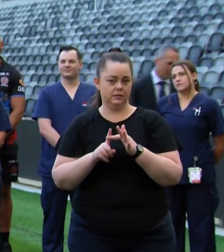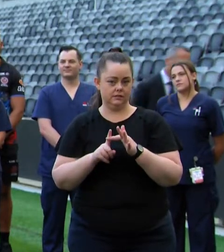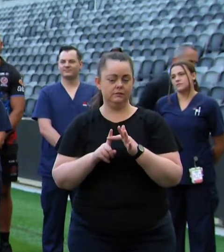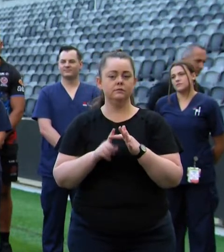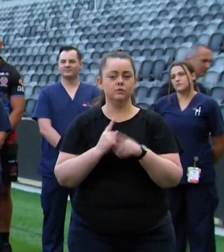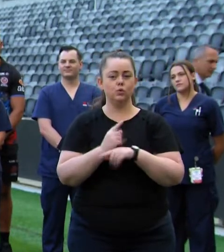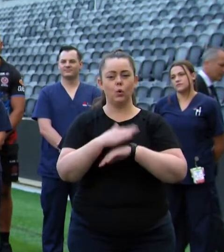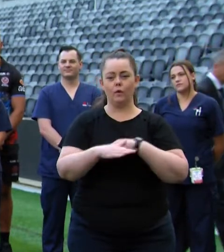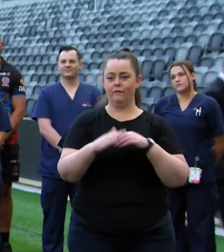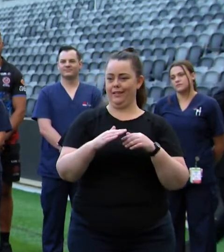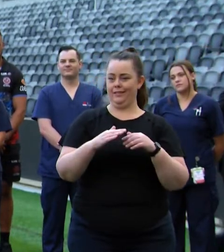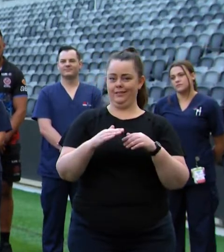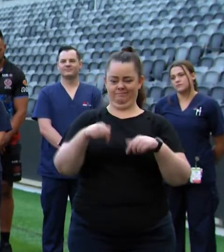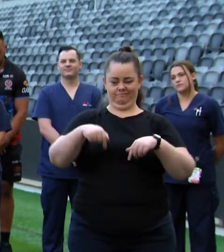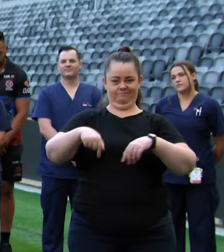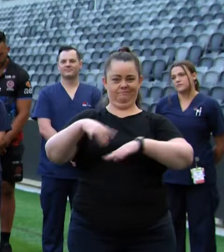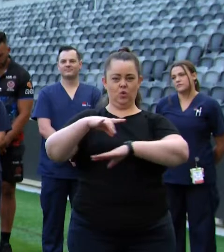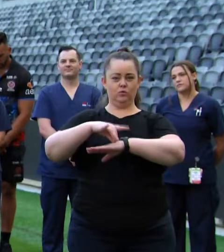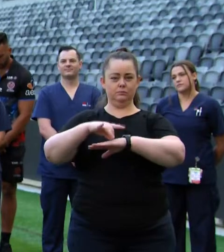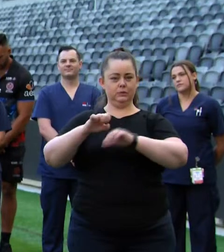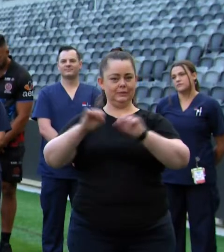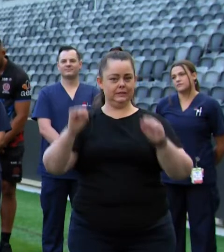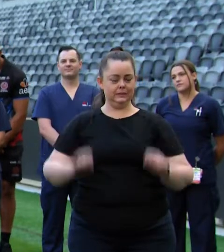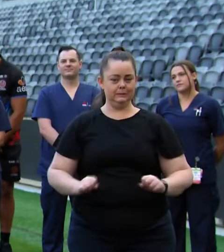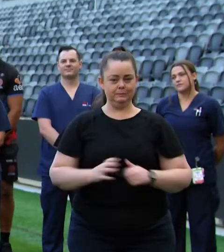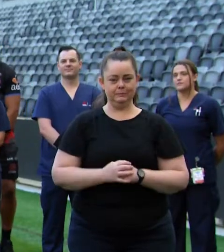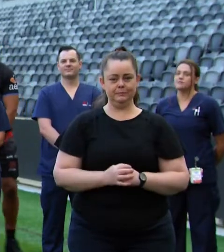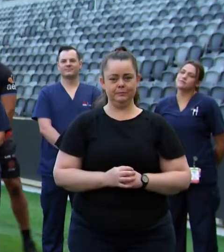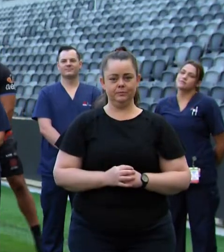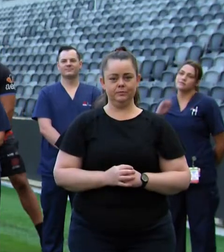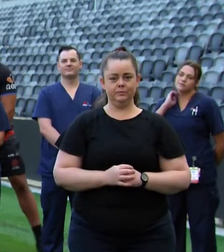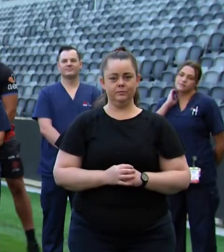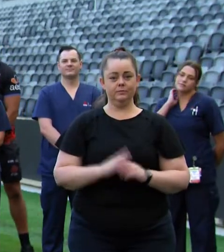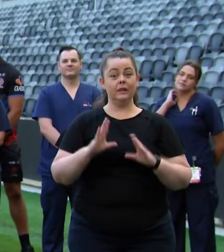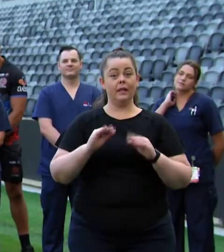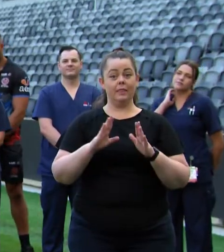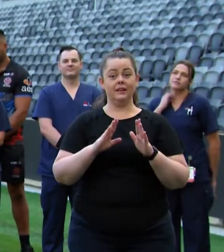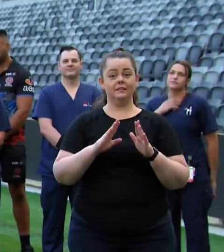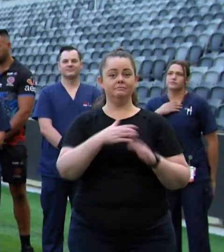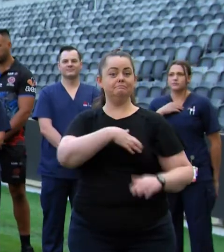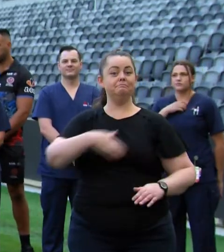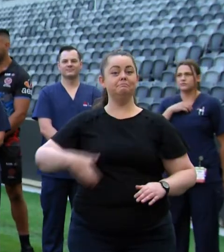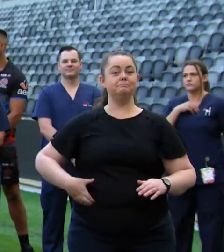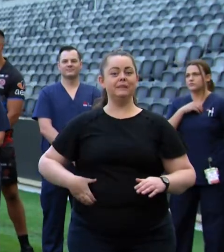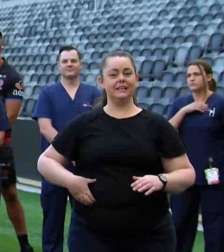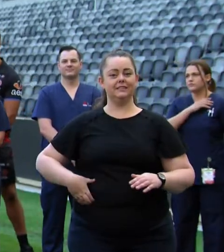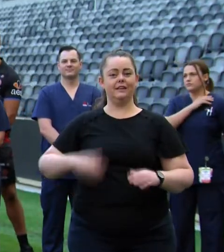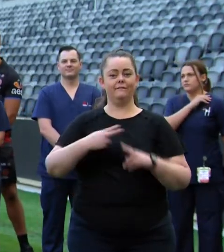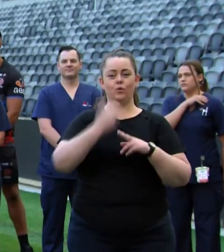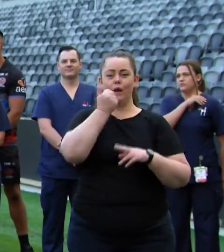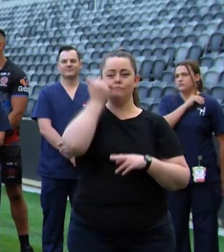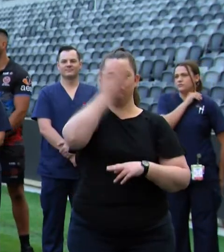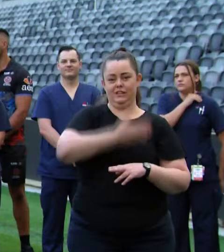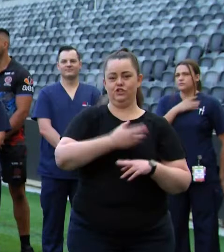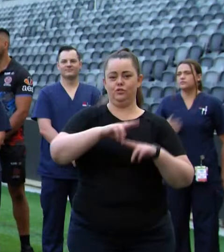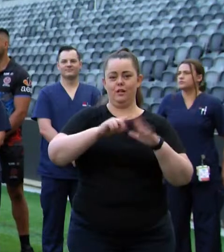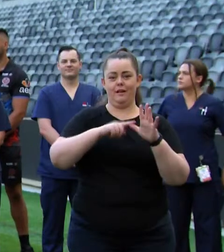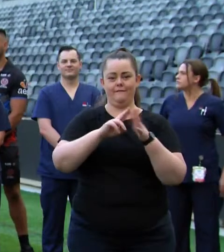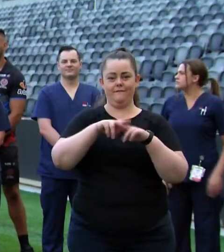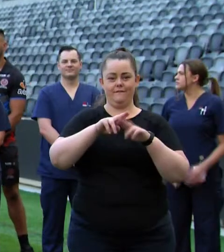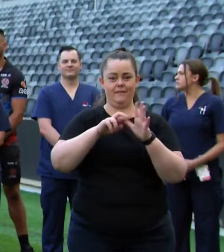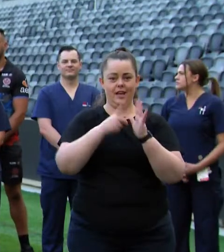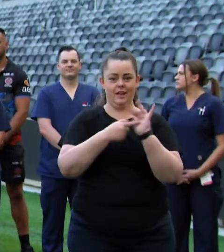here in New South Wales. Then we'll hear from Minister Franklin in relation to the importance of this game and the